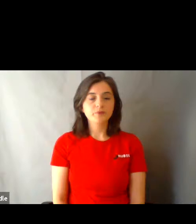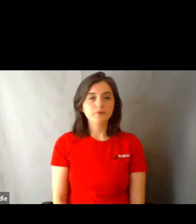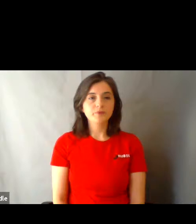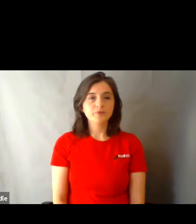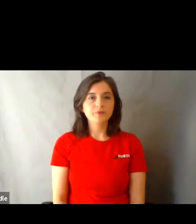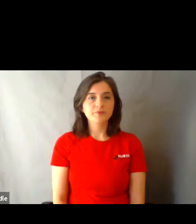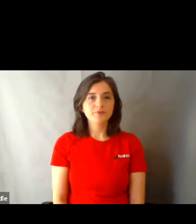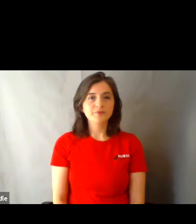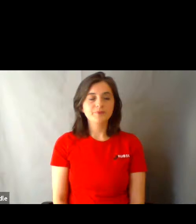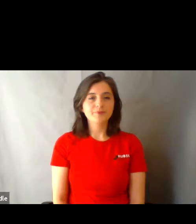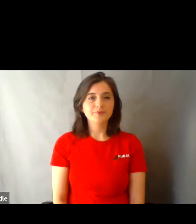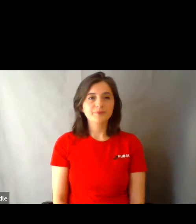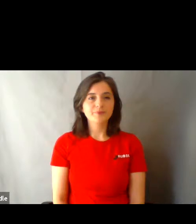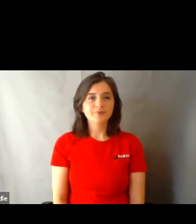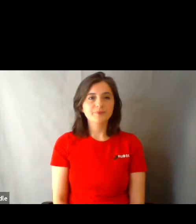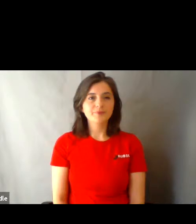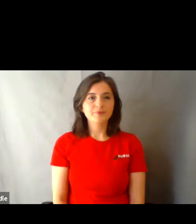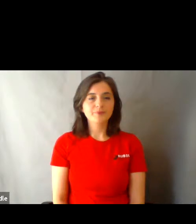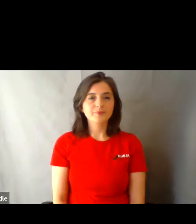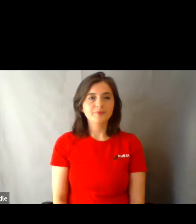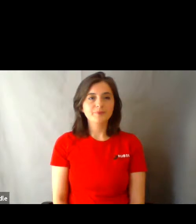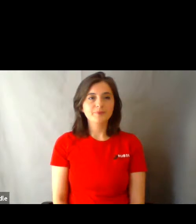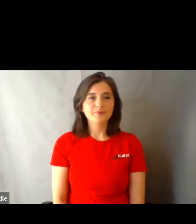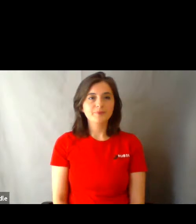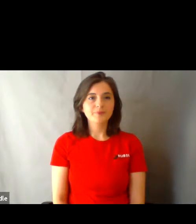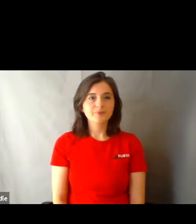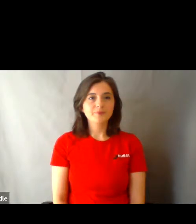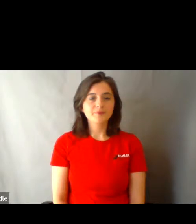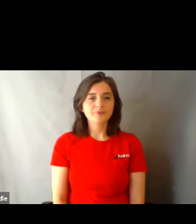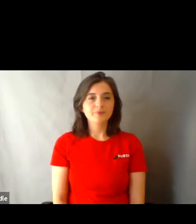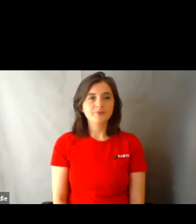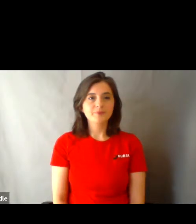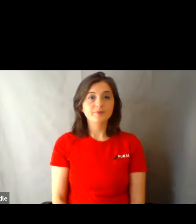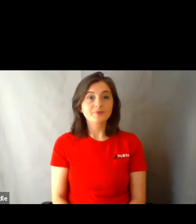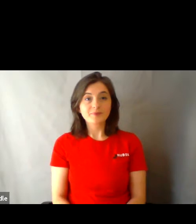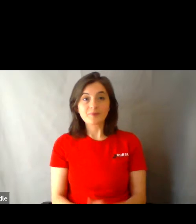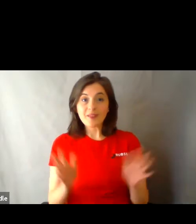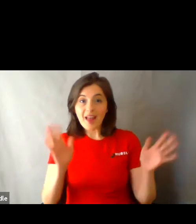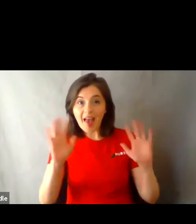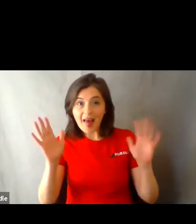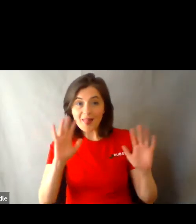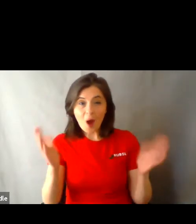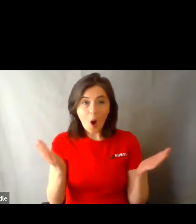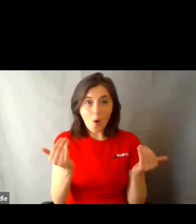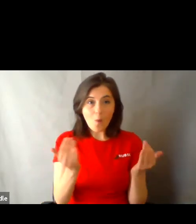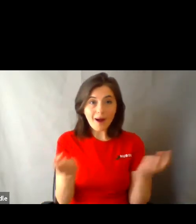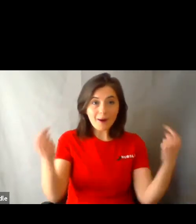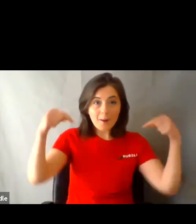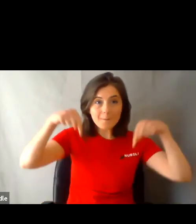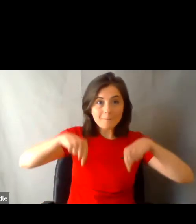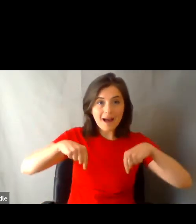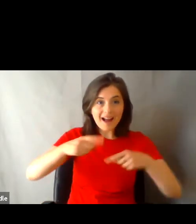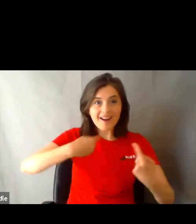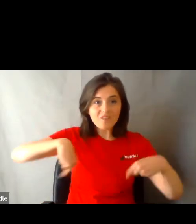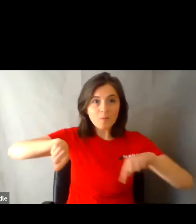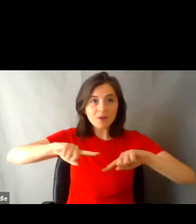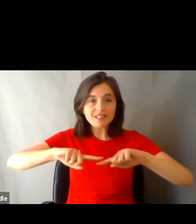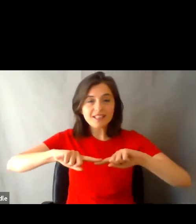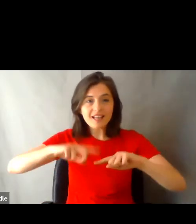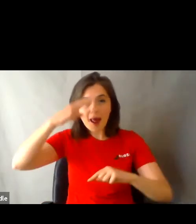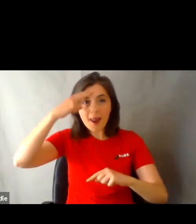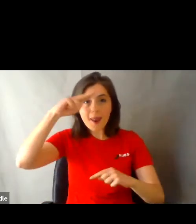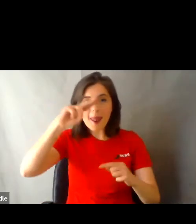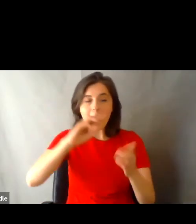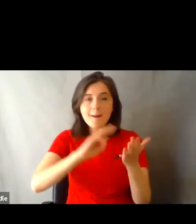Thanks. Okay. Right. Hello and welcome back, everybody. My name is